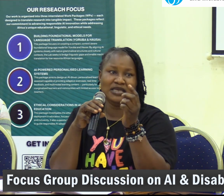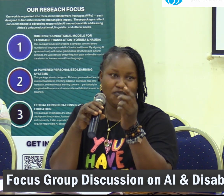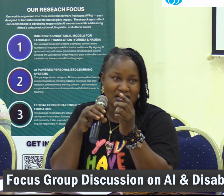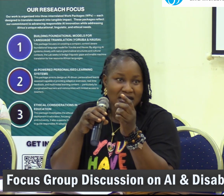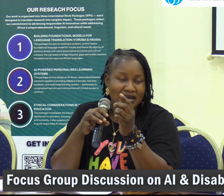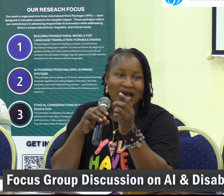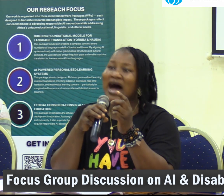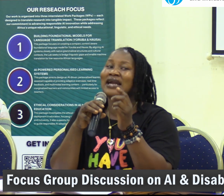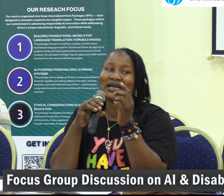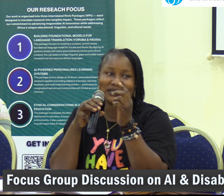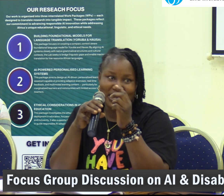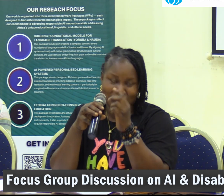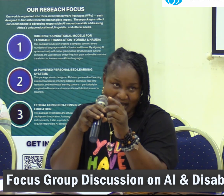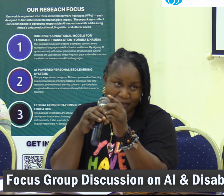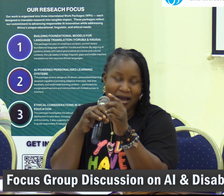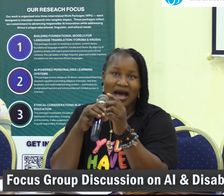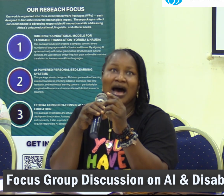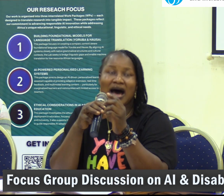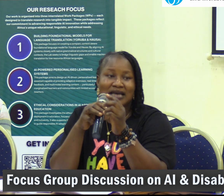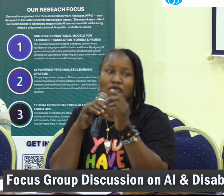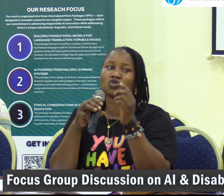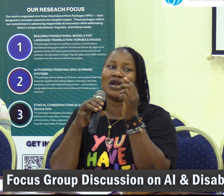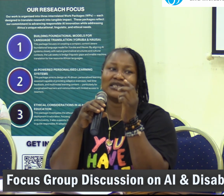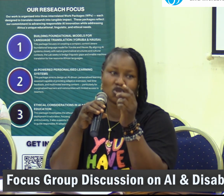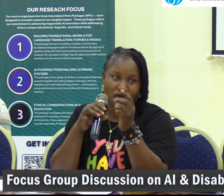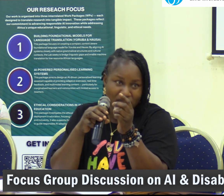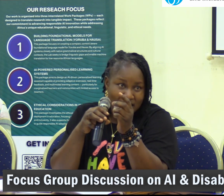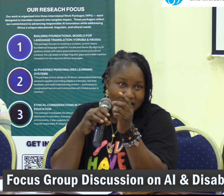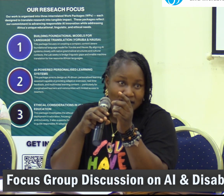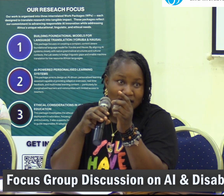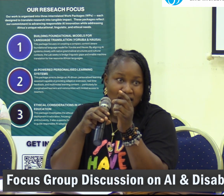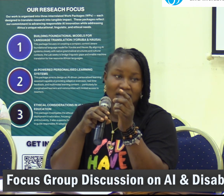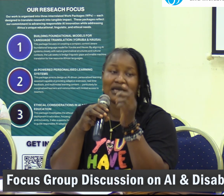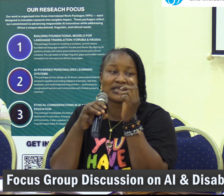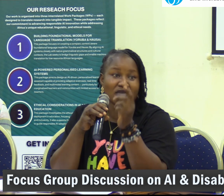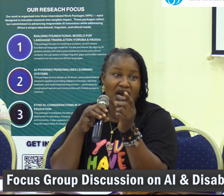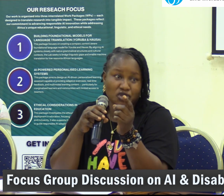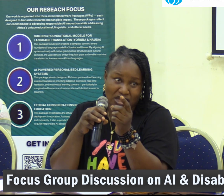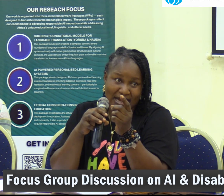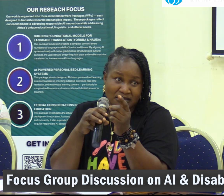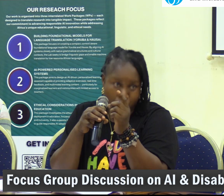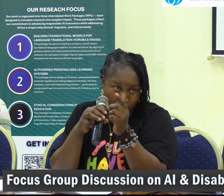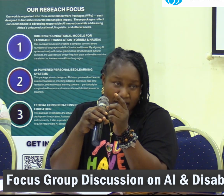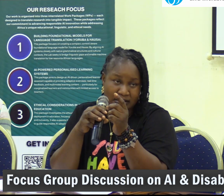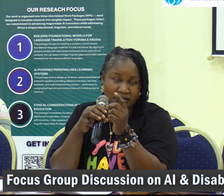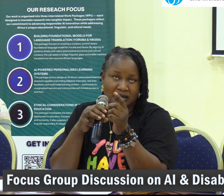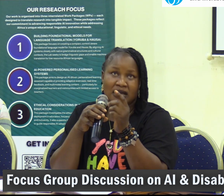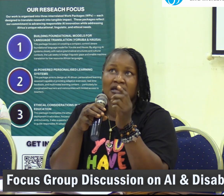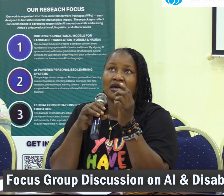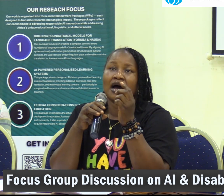has CP, and at the same time, has muscular dystrophy. A 7-year-old child,